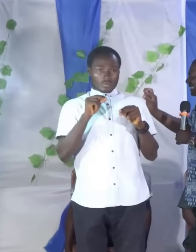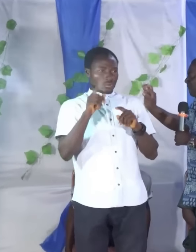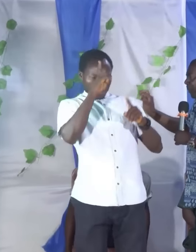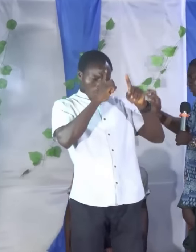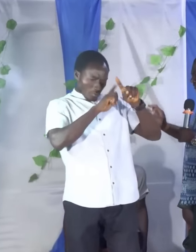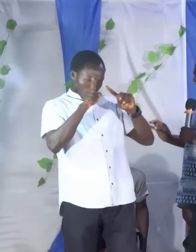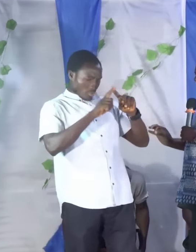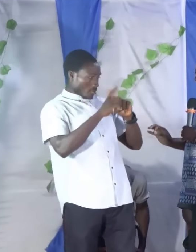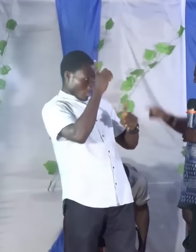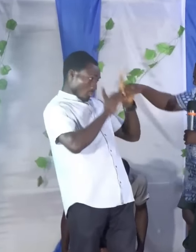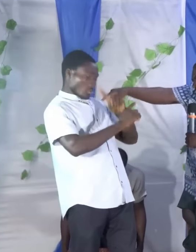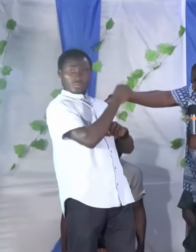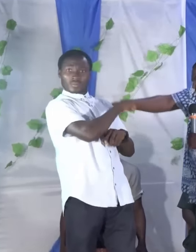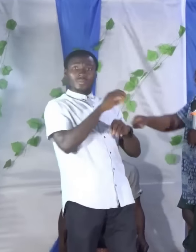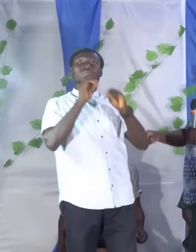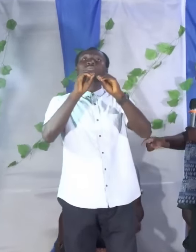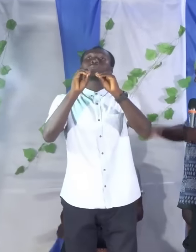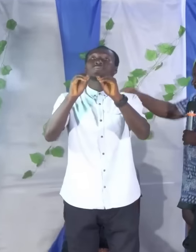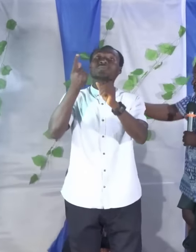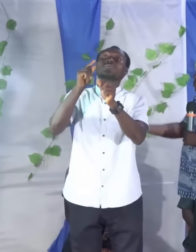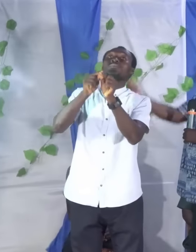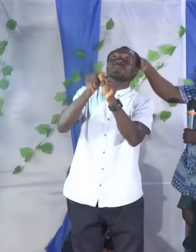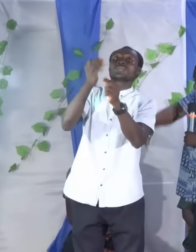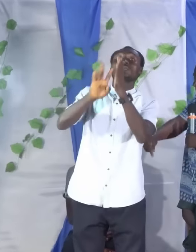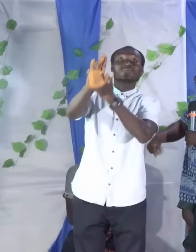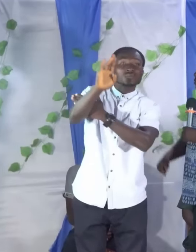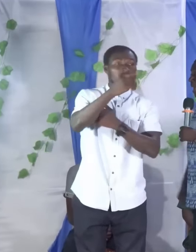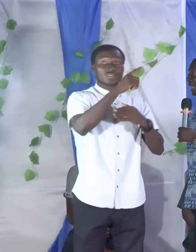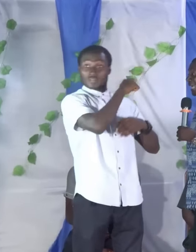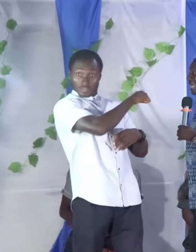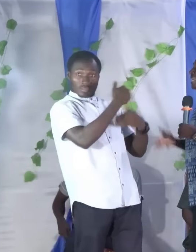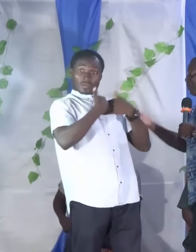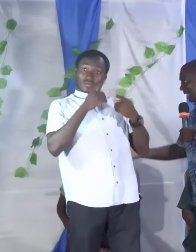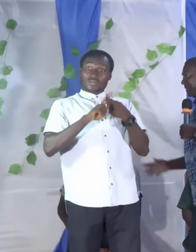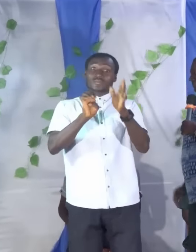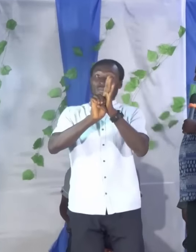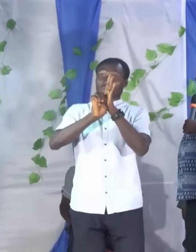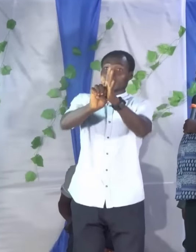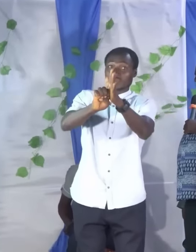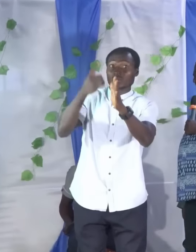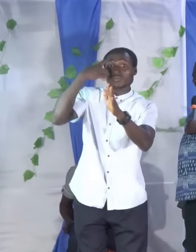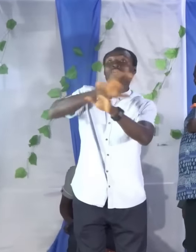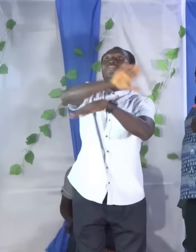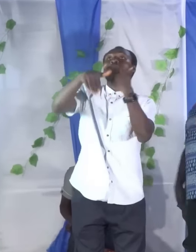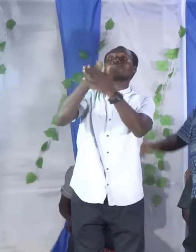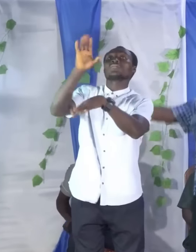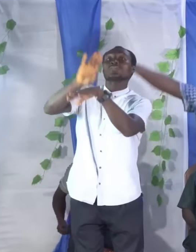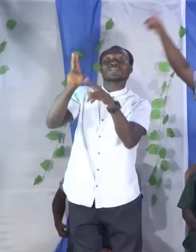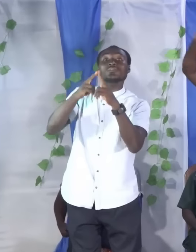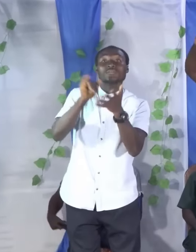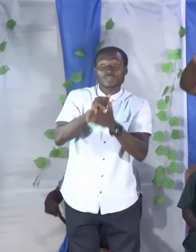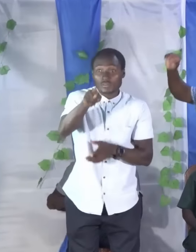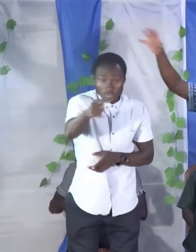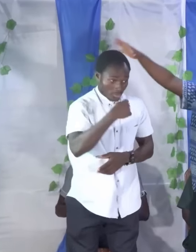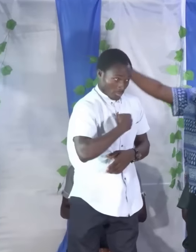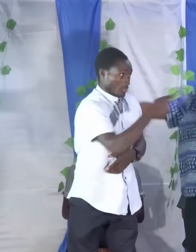your examples. At the much churches, no, not churches, no more, yeah, no more to me, I had a name. Why? Tis a because Chani am